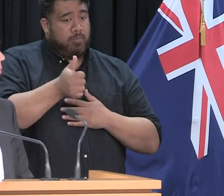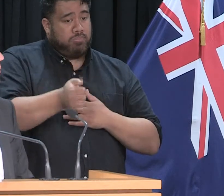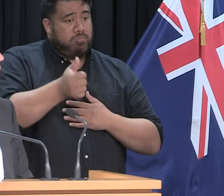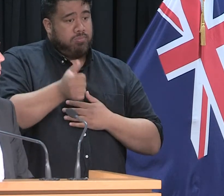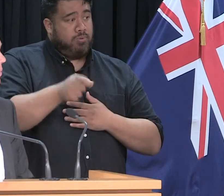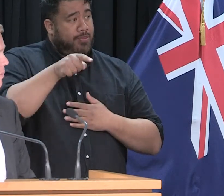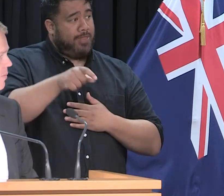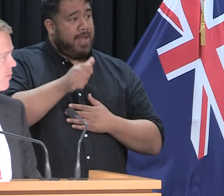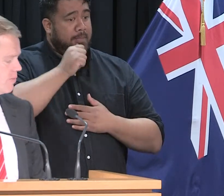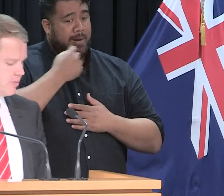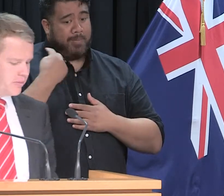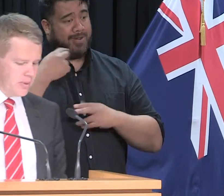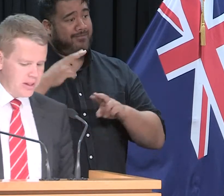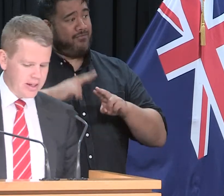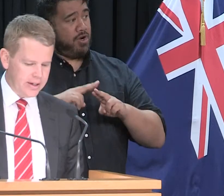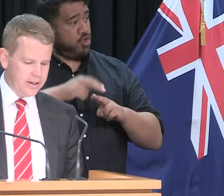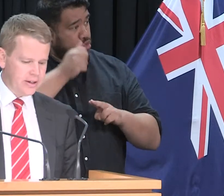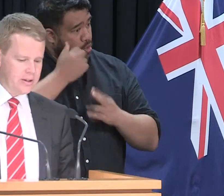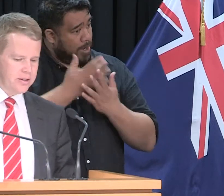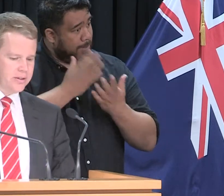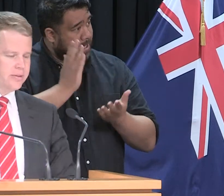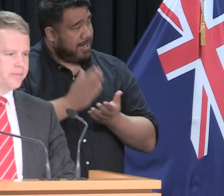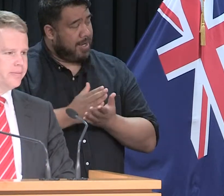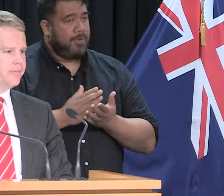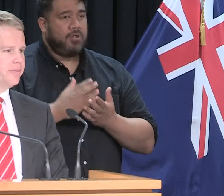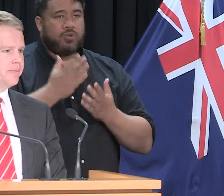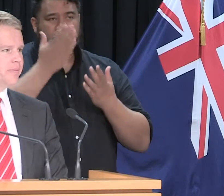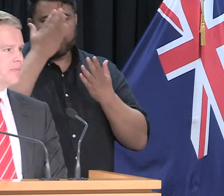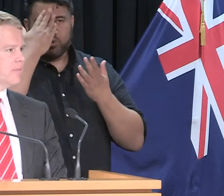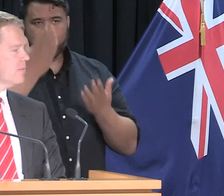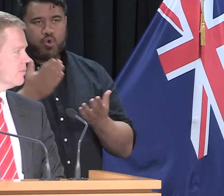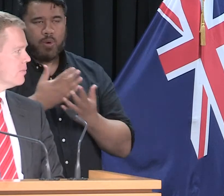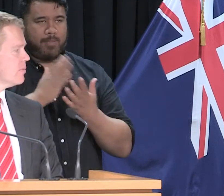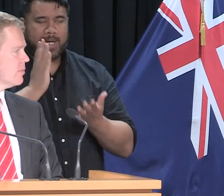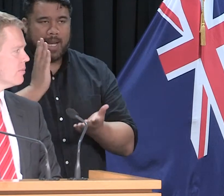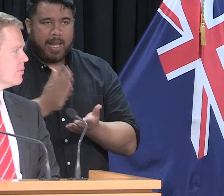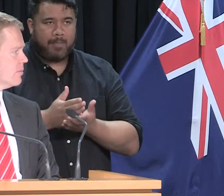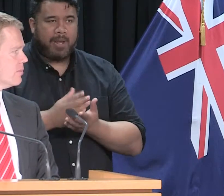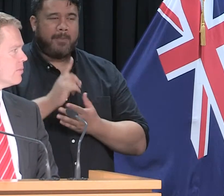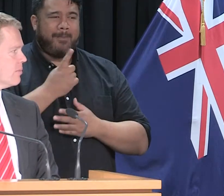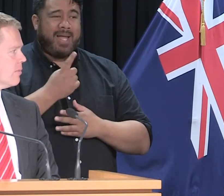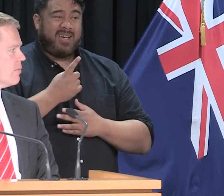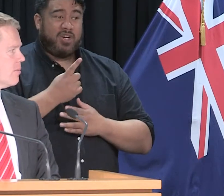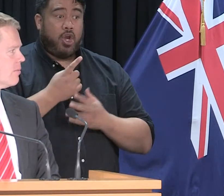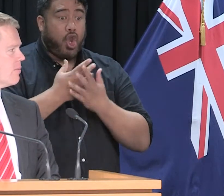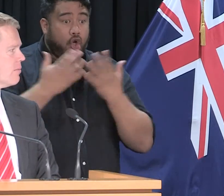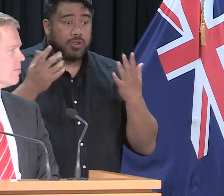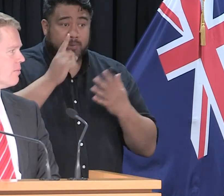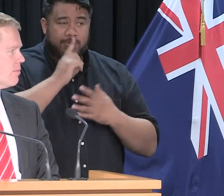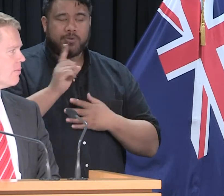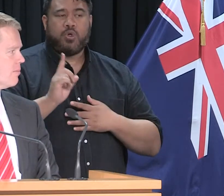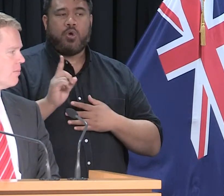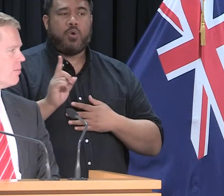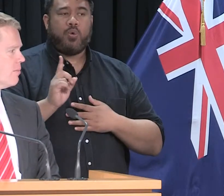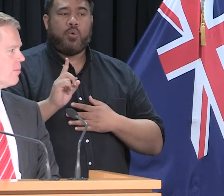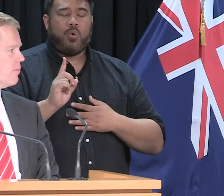Friday? I don't have the exact number, but as I've said, it was very few people. And